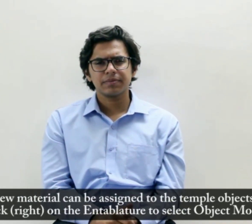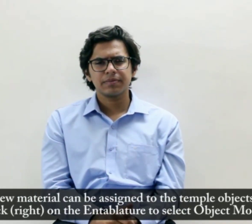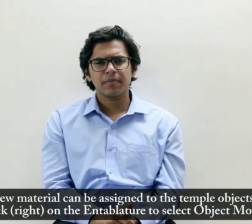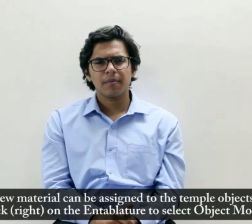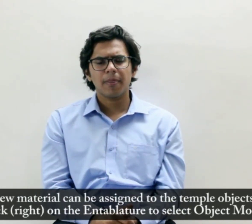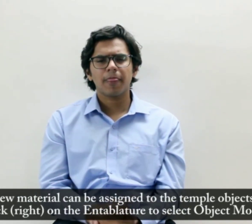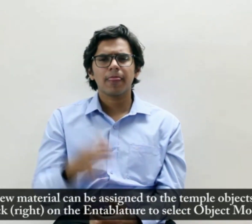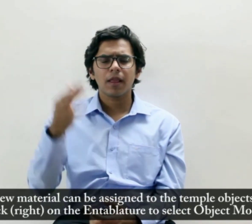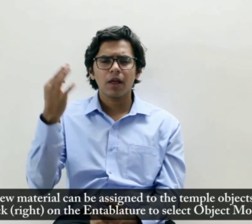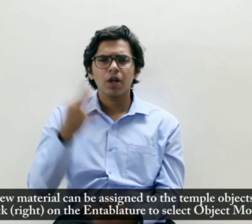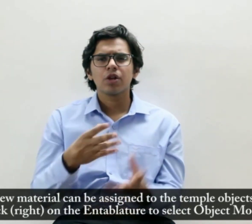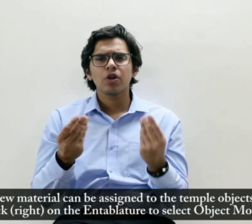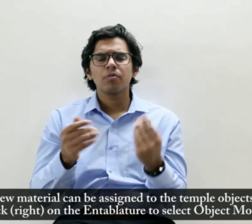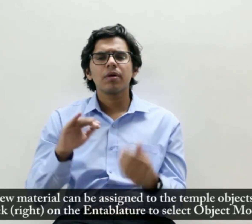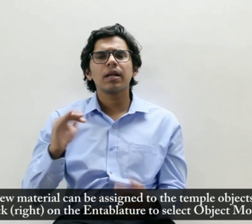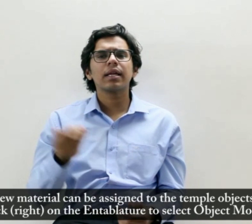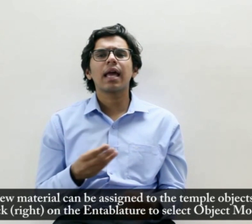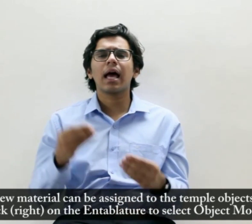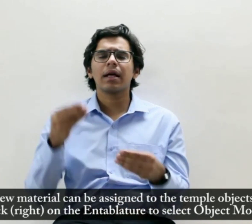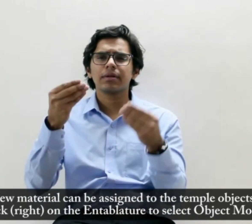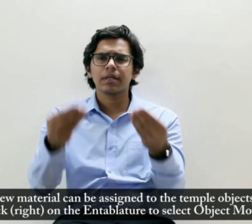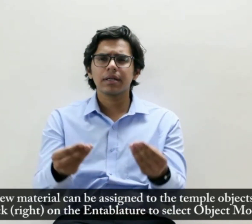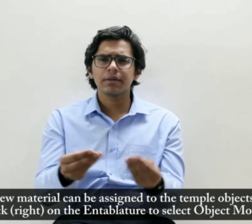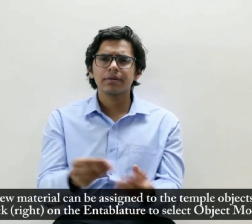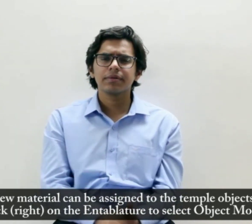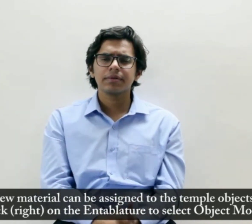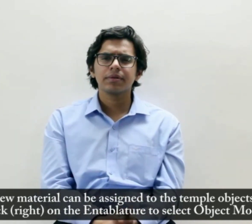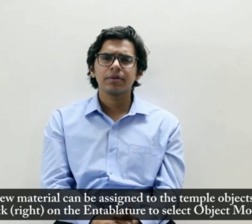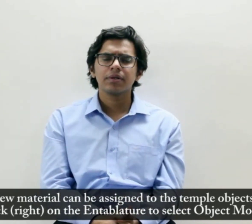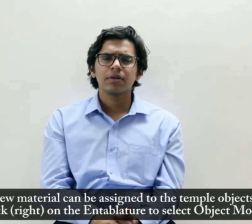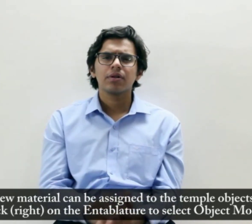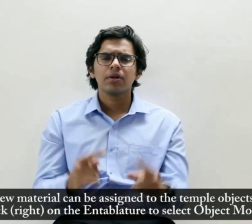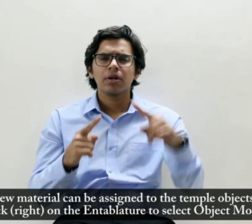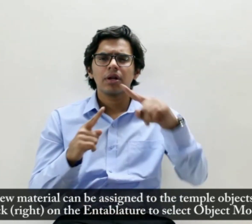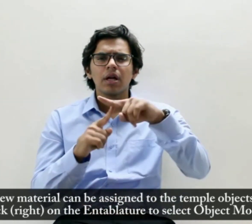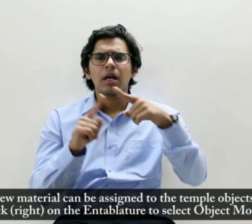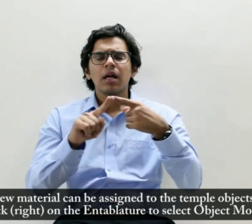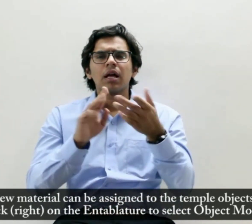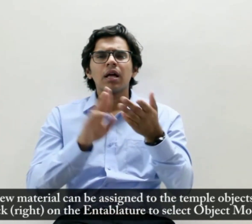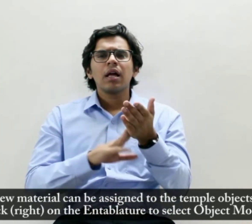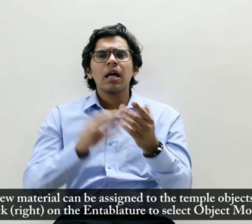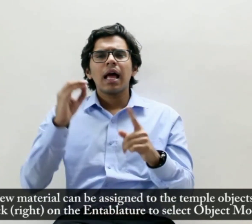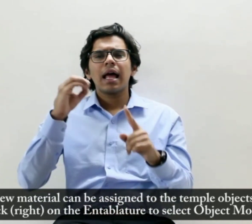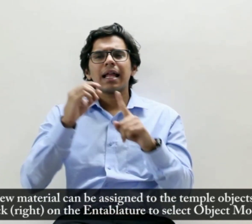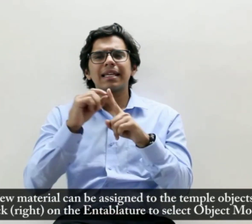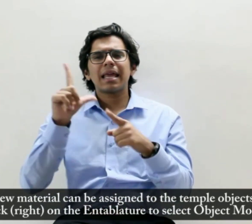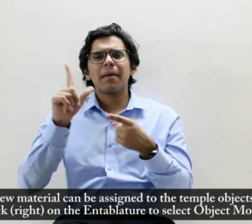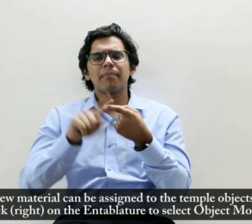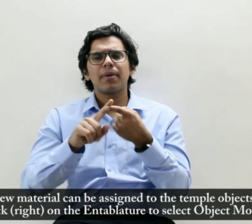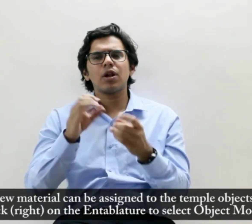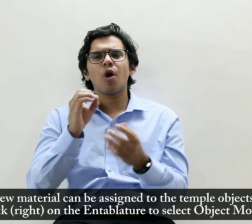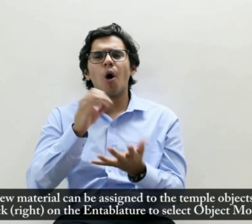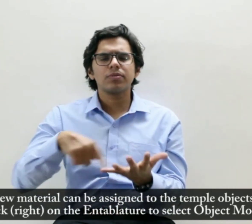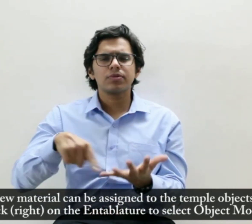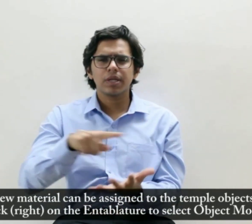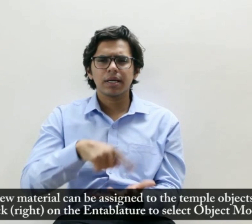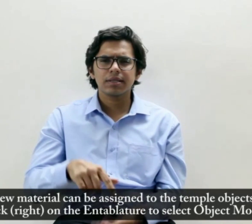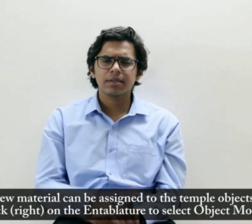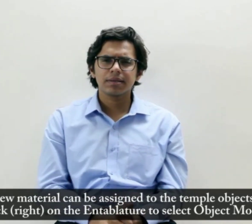new material can be assigned to the temple objects. Click right on the entablature to